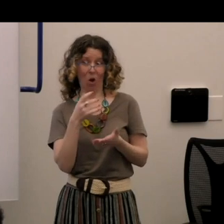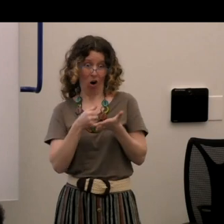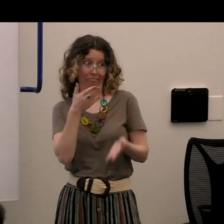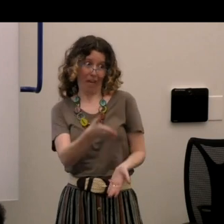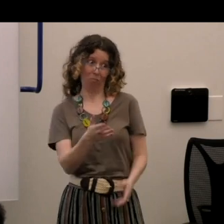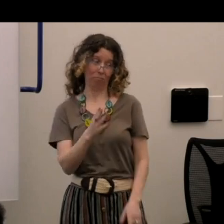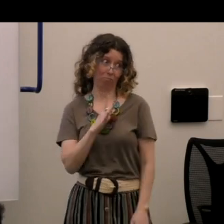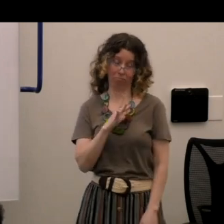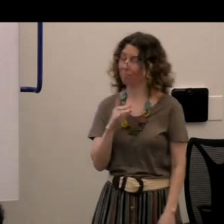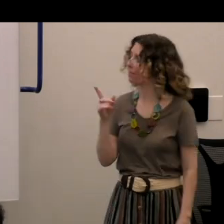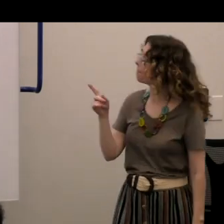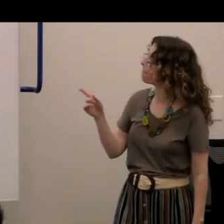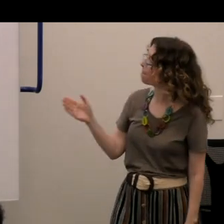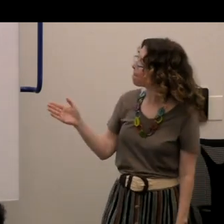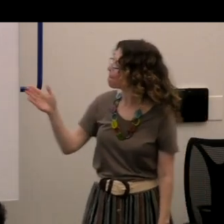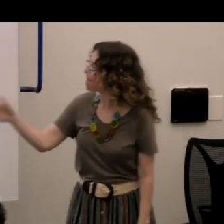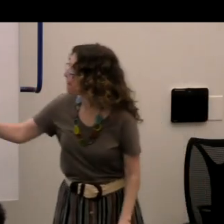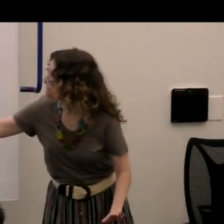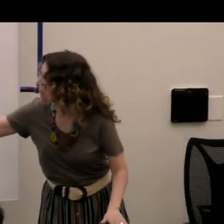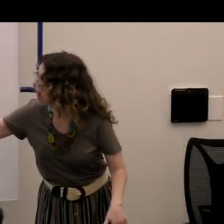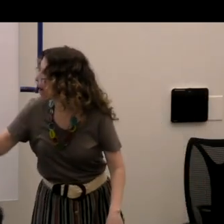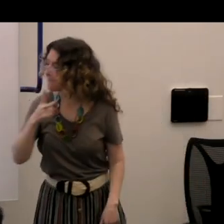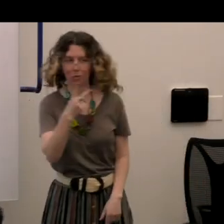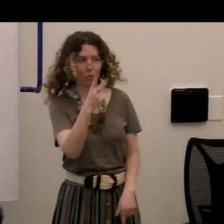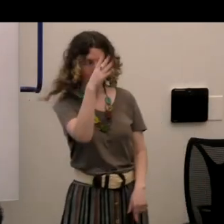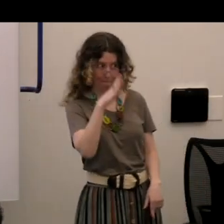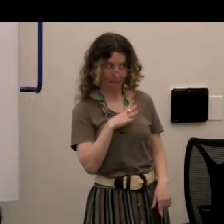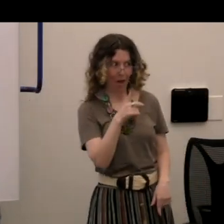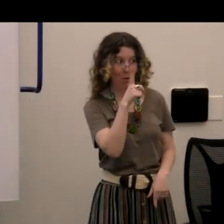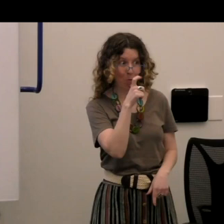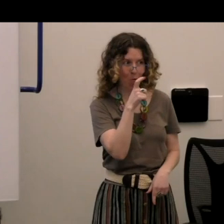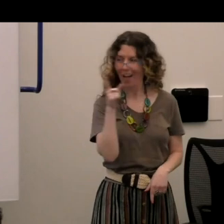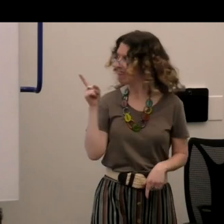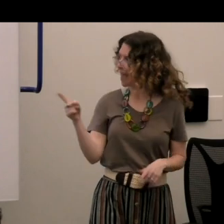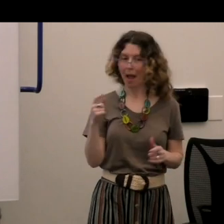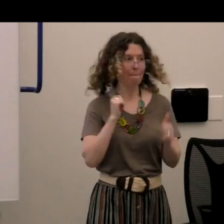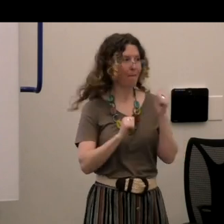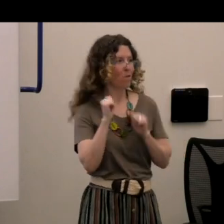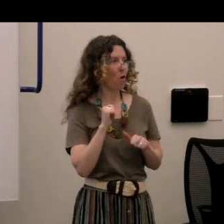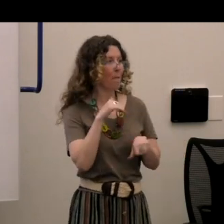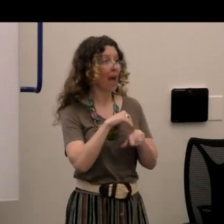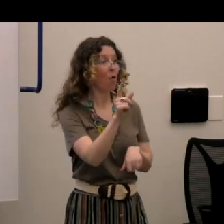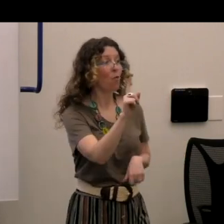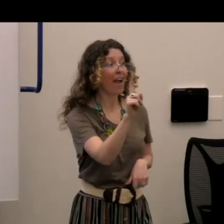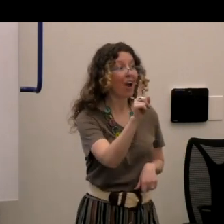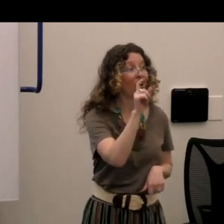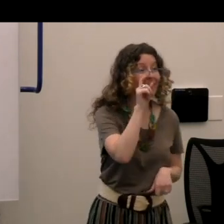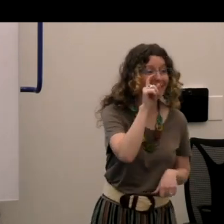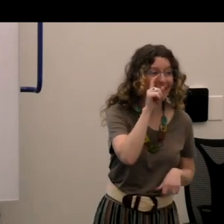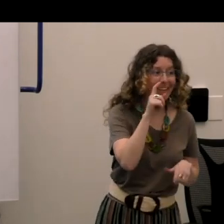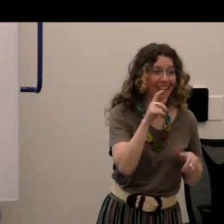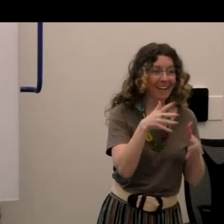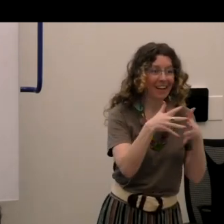deaf artist to have art in such a prestigious place is pretty incredible. And the two men on the bottom here, these two men